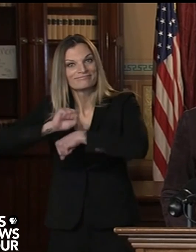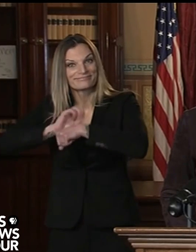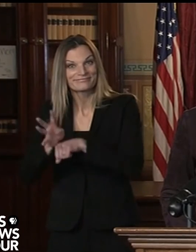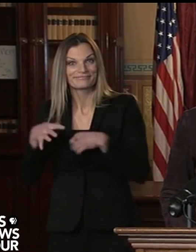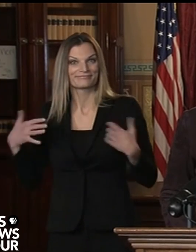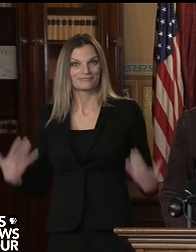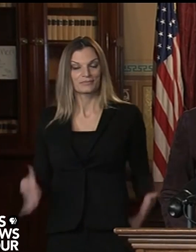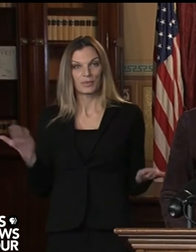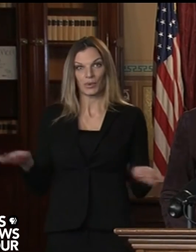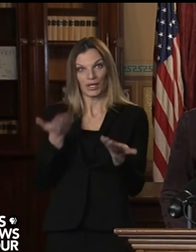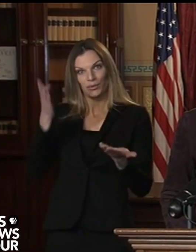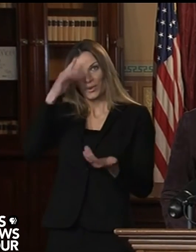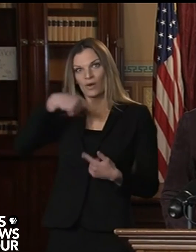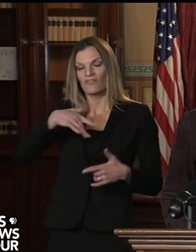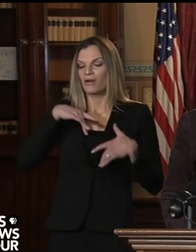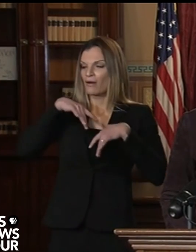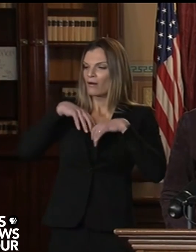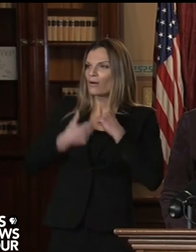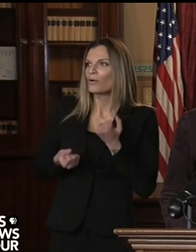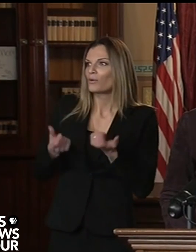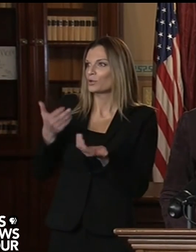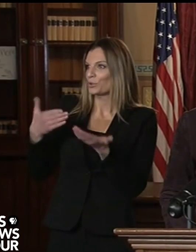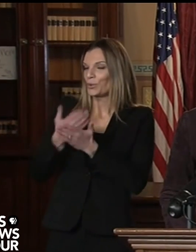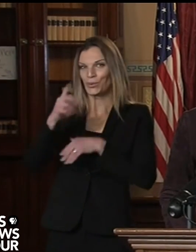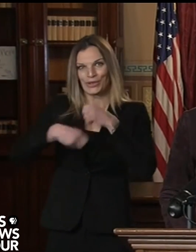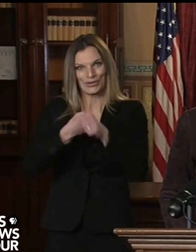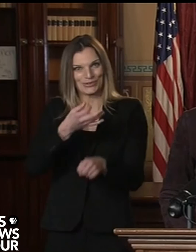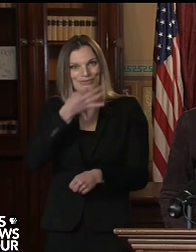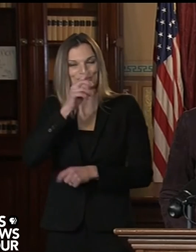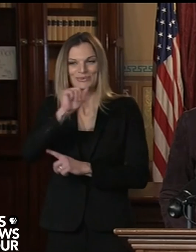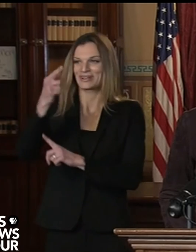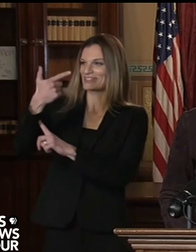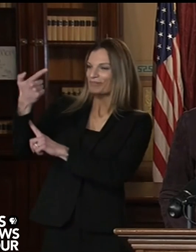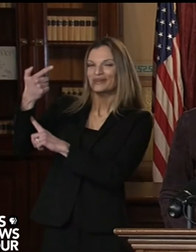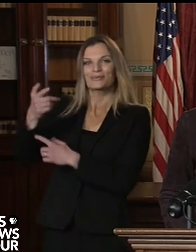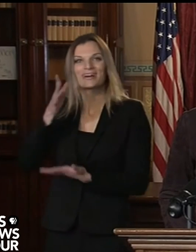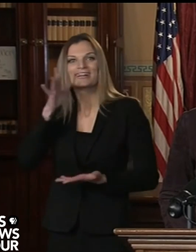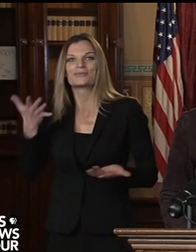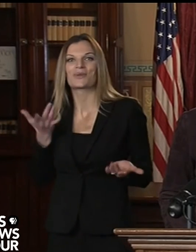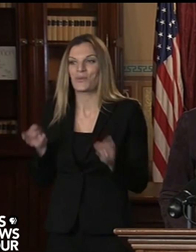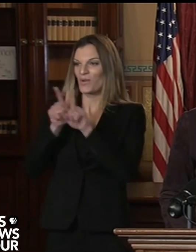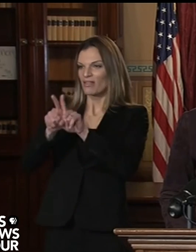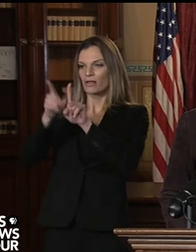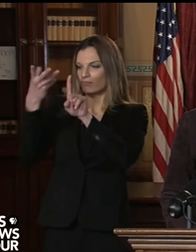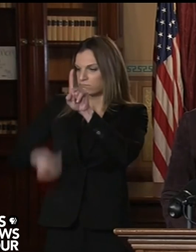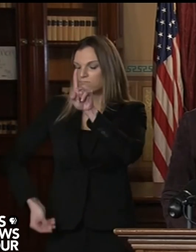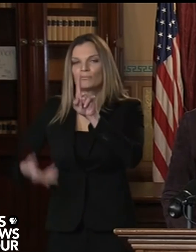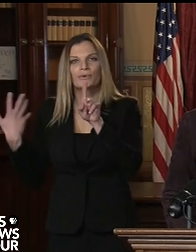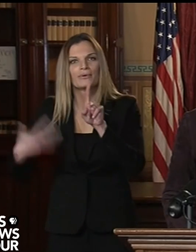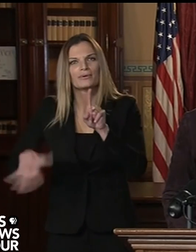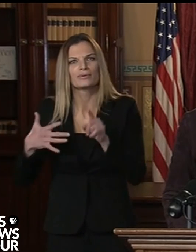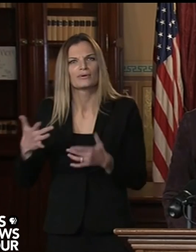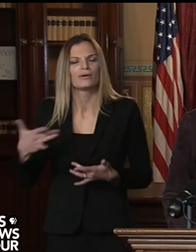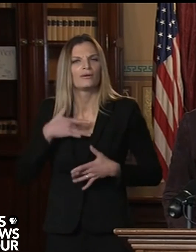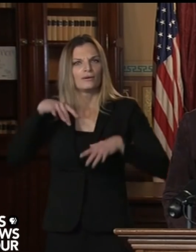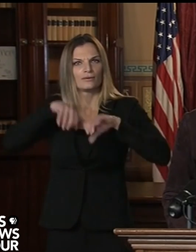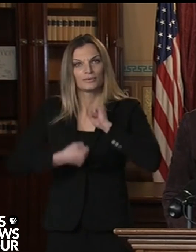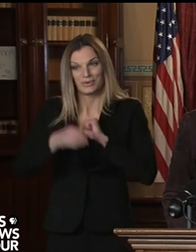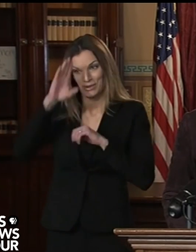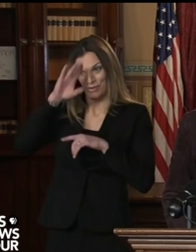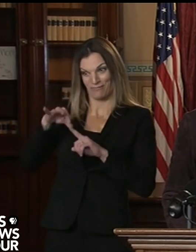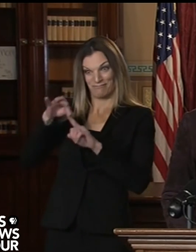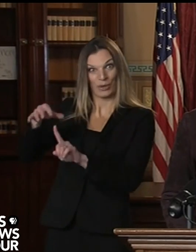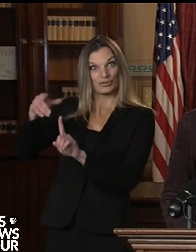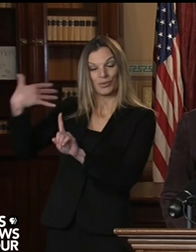neighbors, preparing to start a new year without them. And I know how widespread the pain has been in communities of color and in the